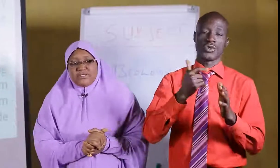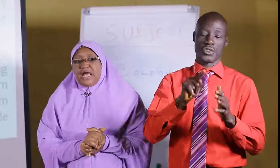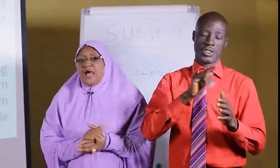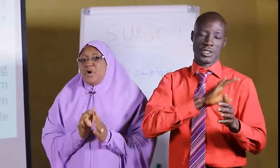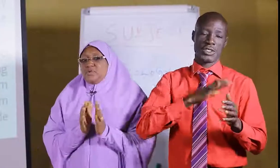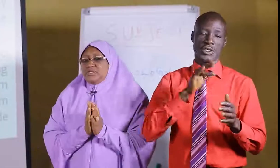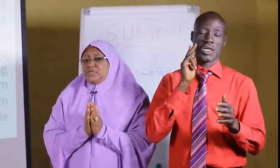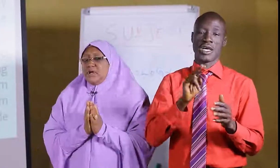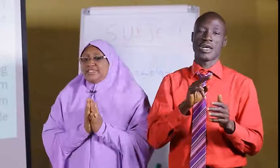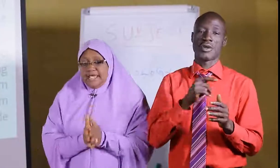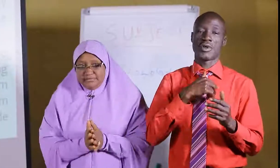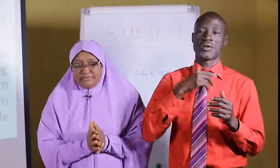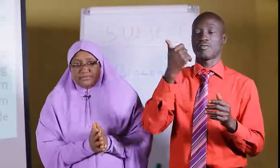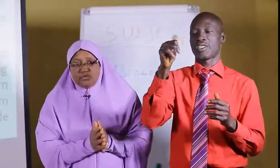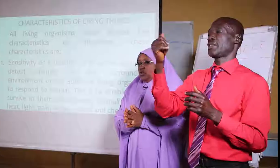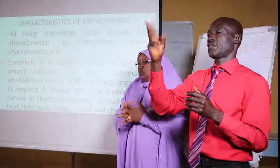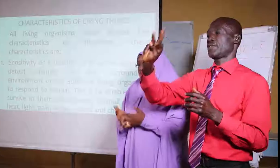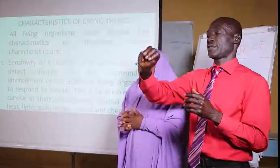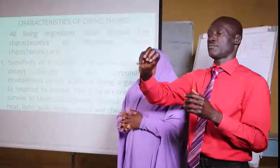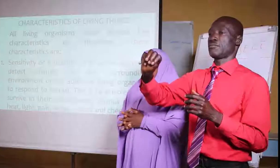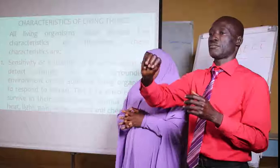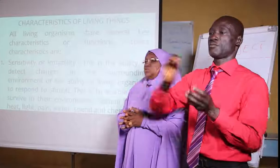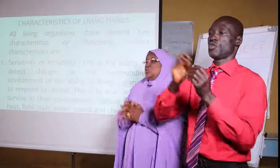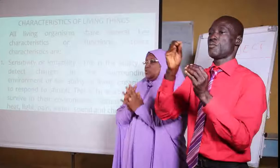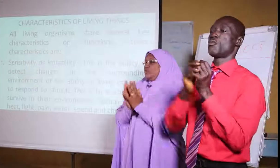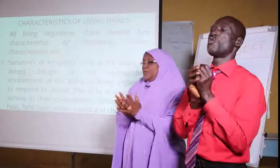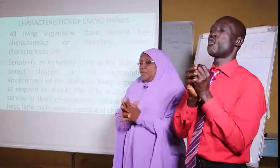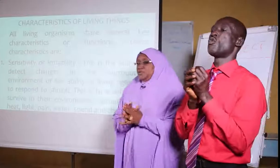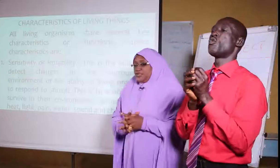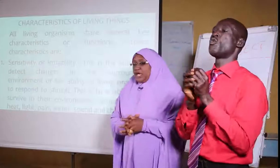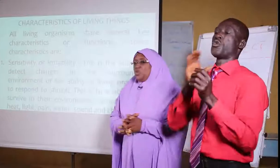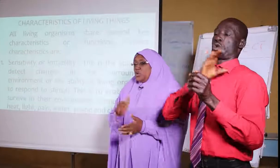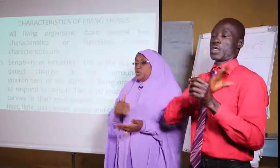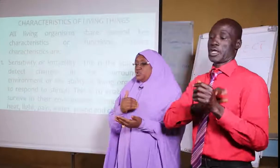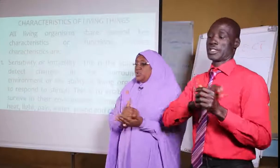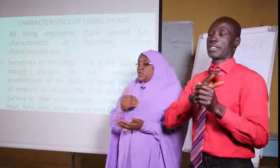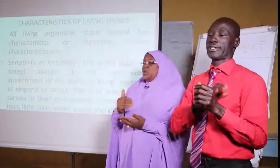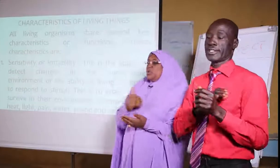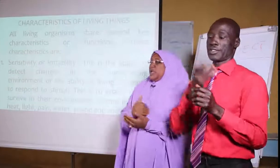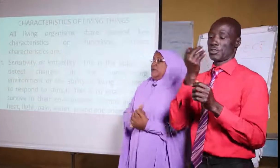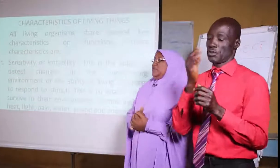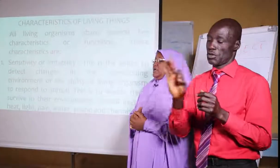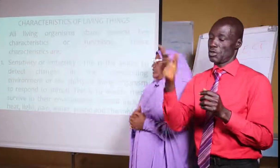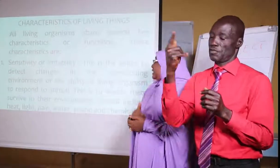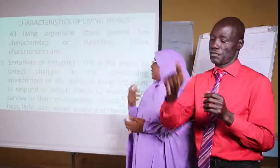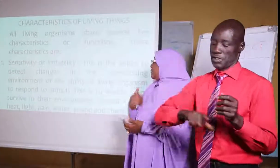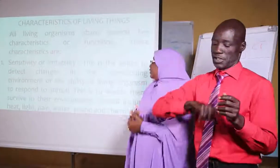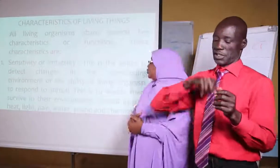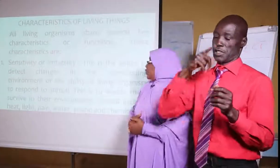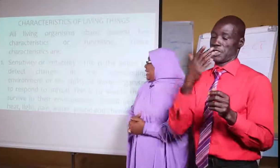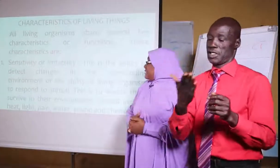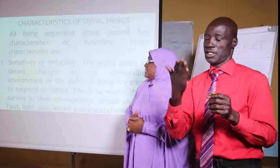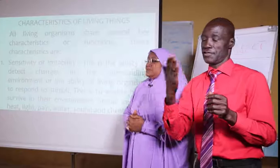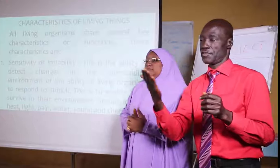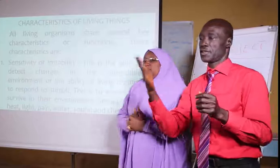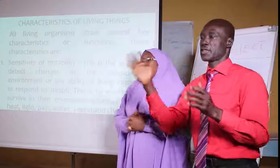living things are about 10 or more than that. So for the purpose of time, we are going to pick one after the other to